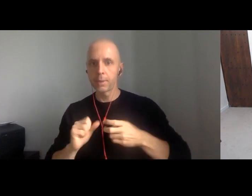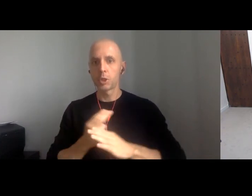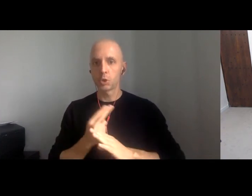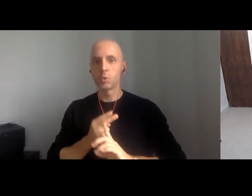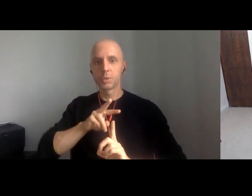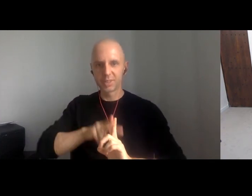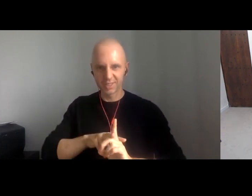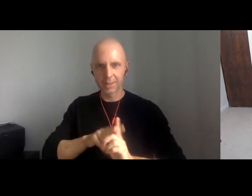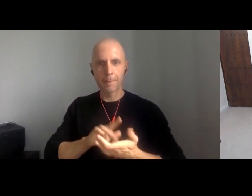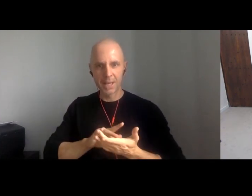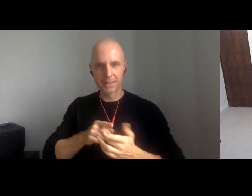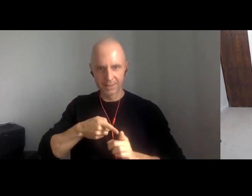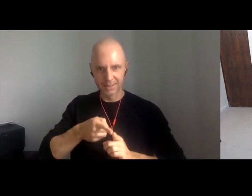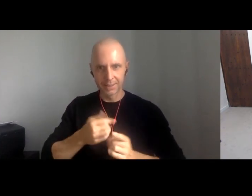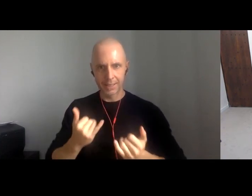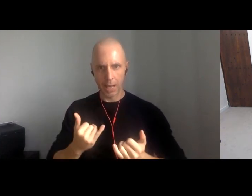uses.